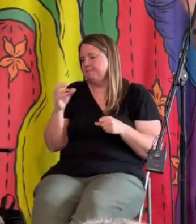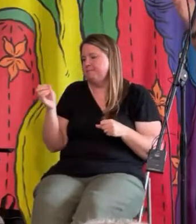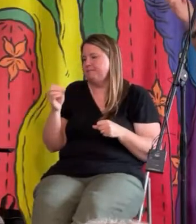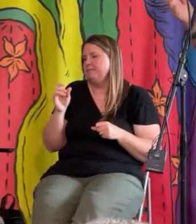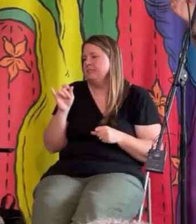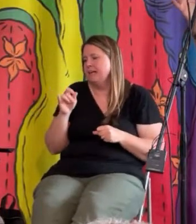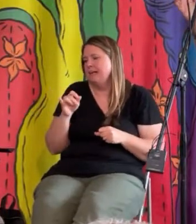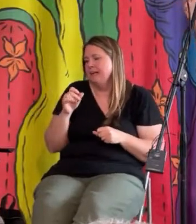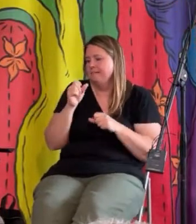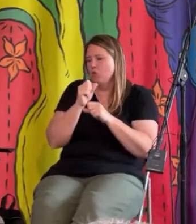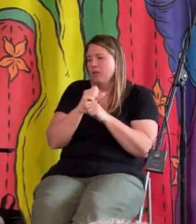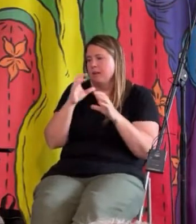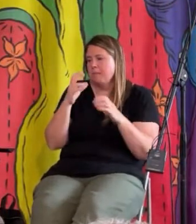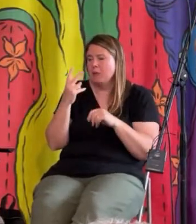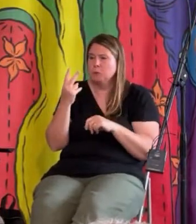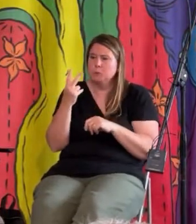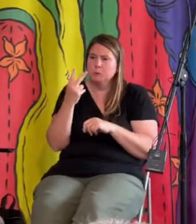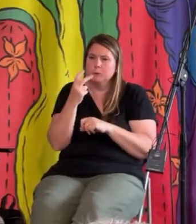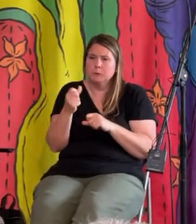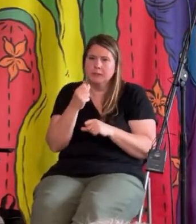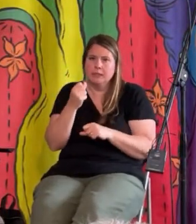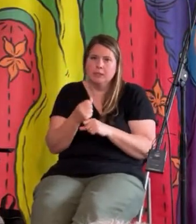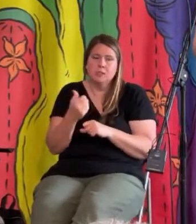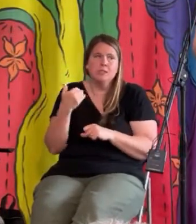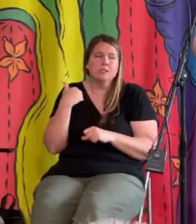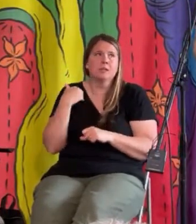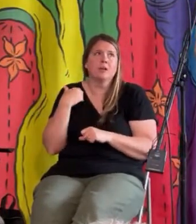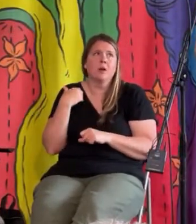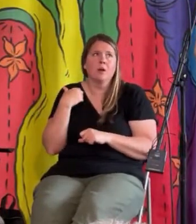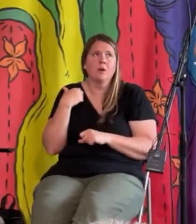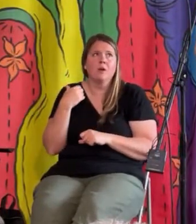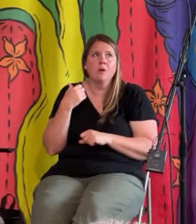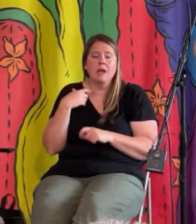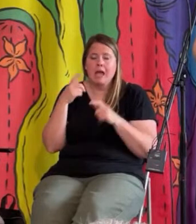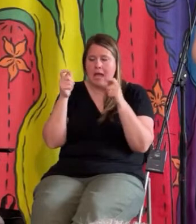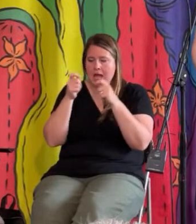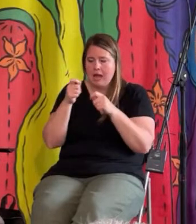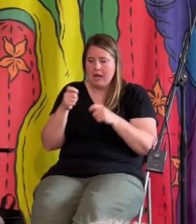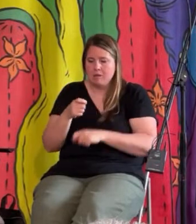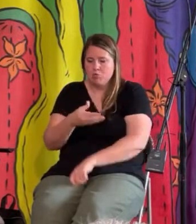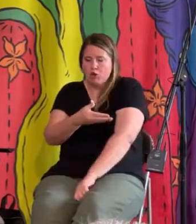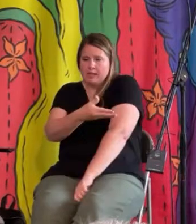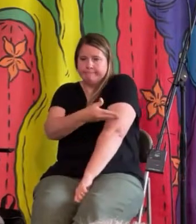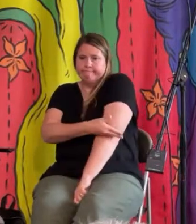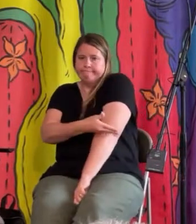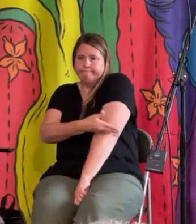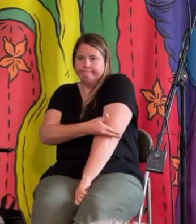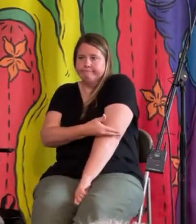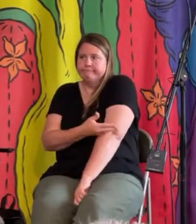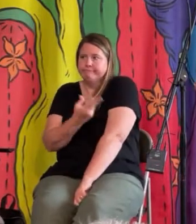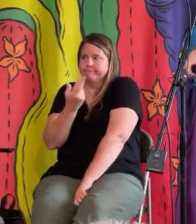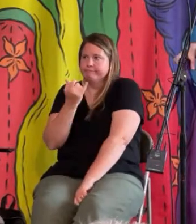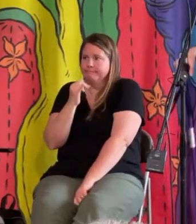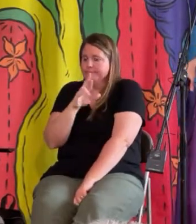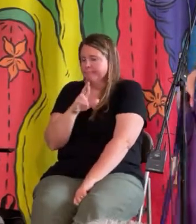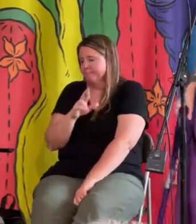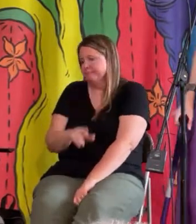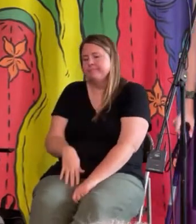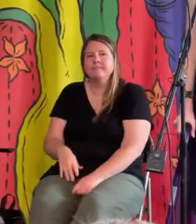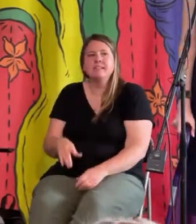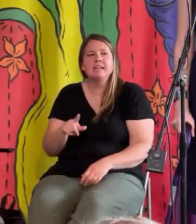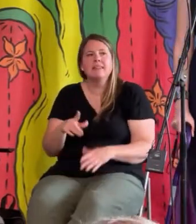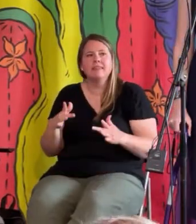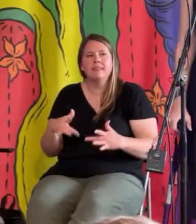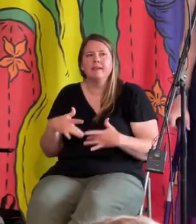So if you can imagine, 2-3 years ago, I had a braid down to about my elbows. In the event of my